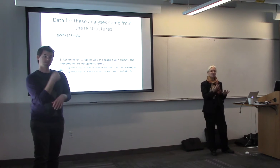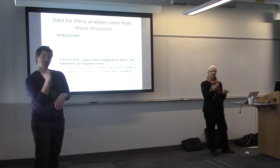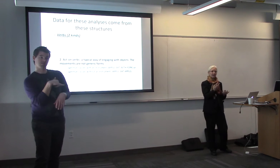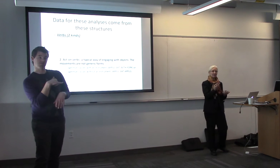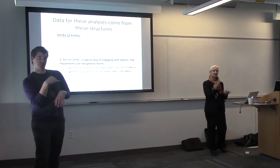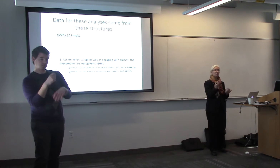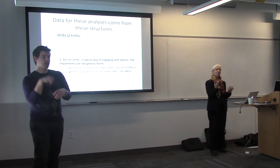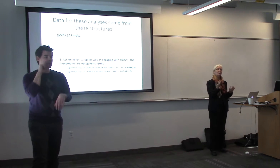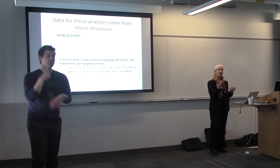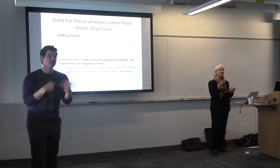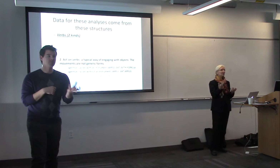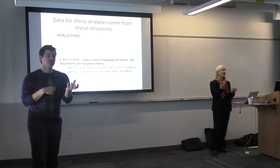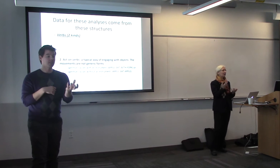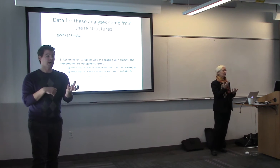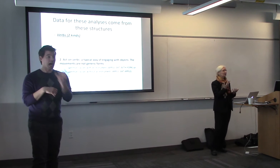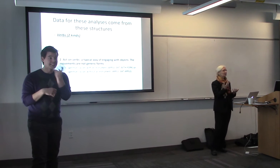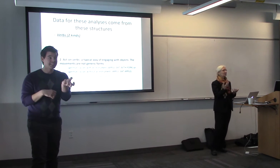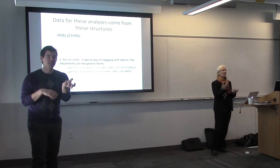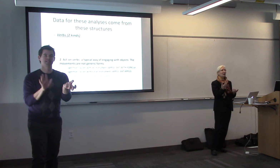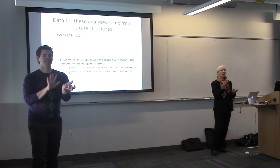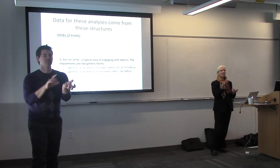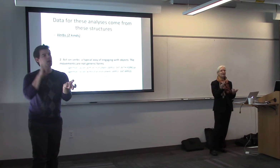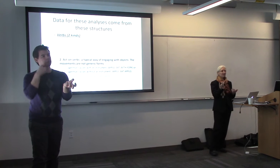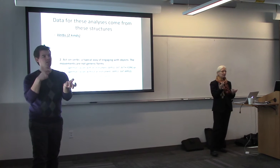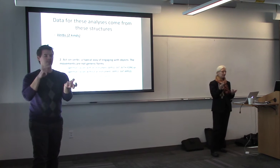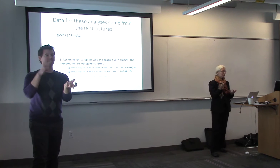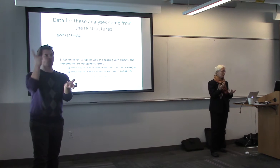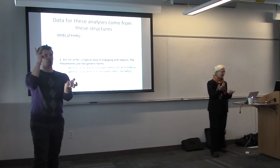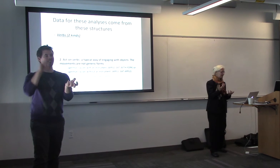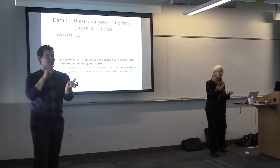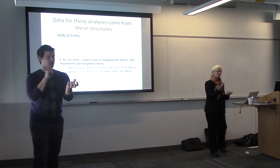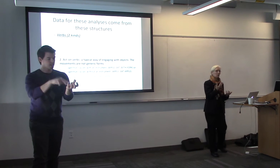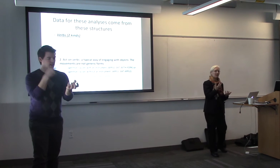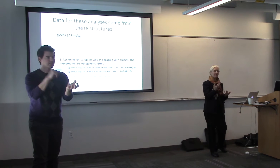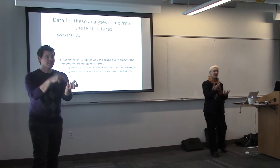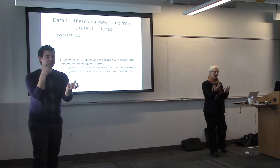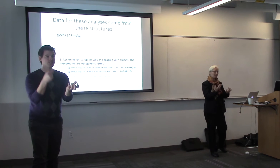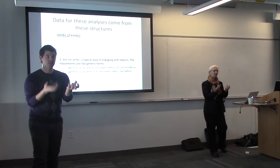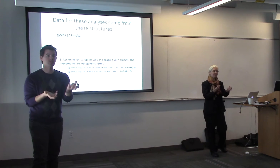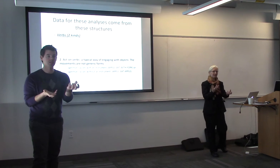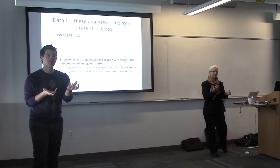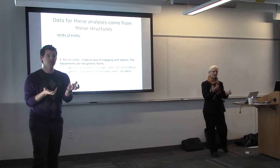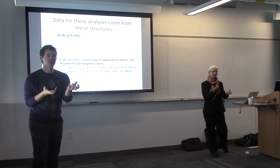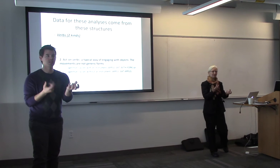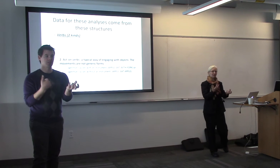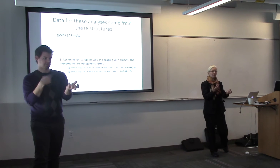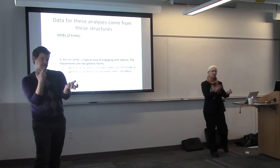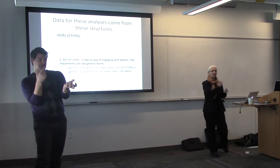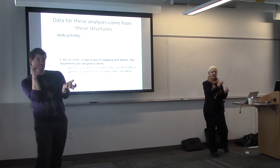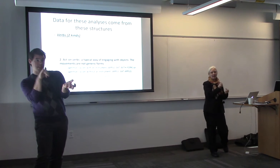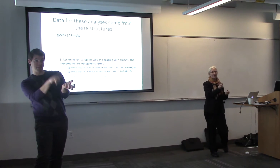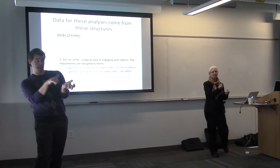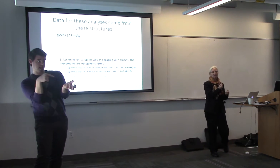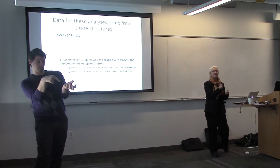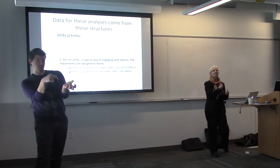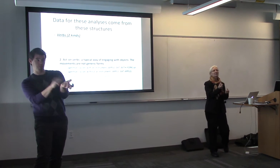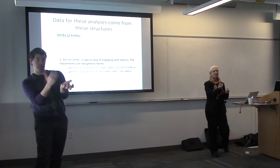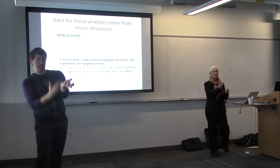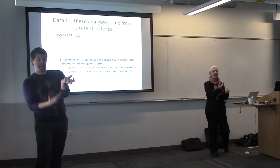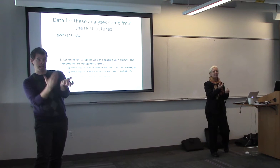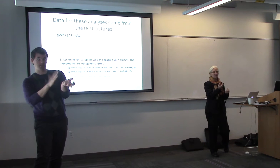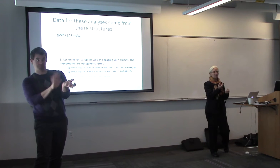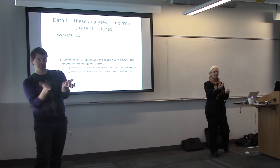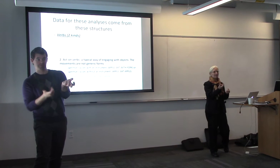in which case no longer are you interacting with the apple pieces with your hands,